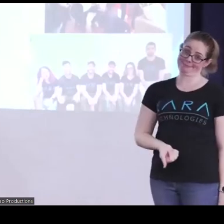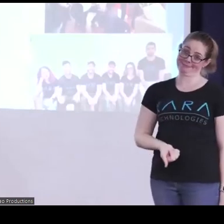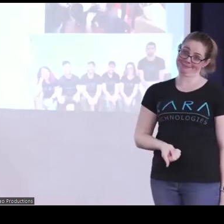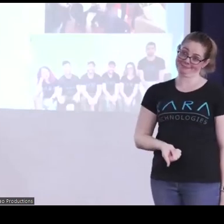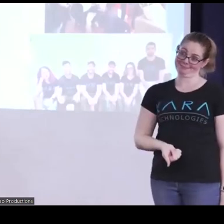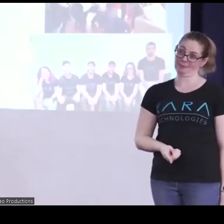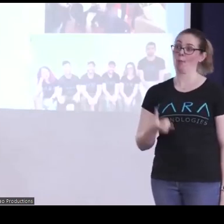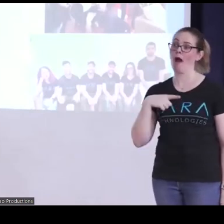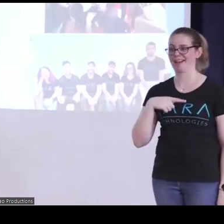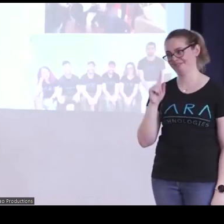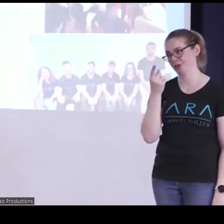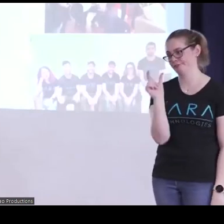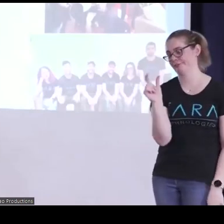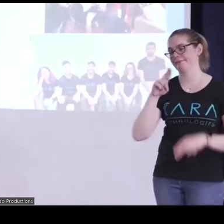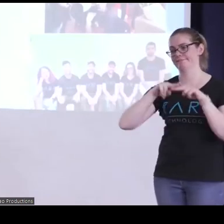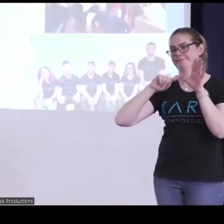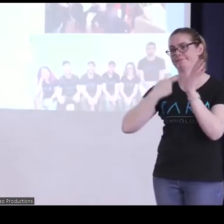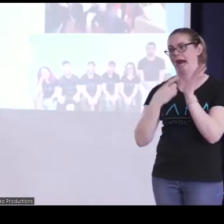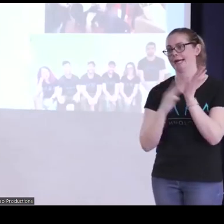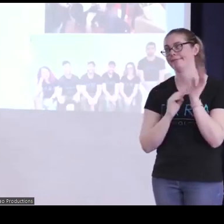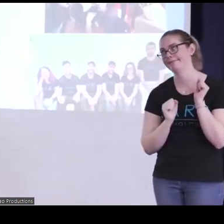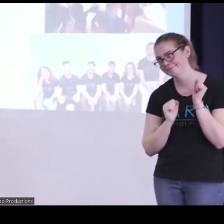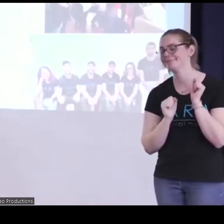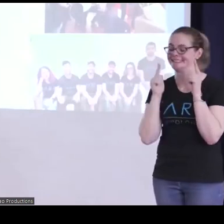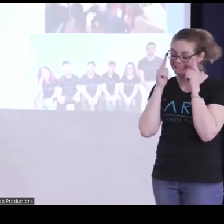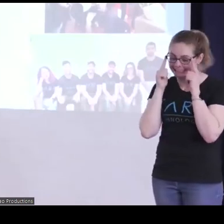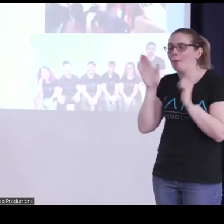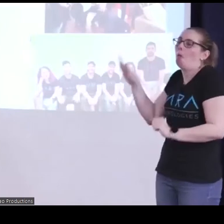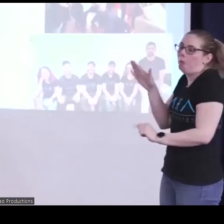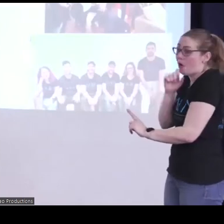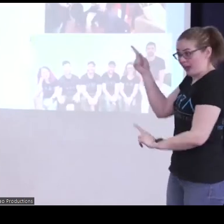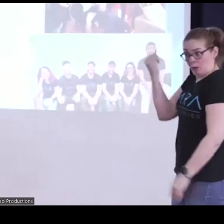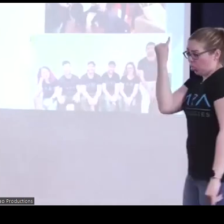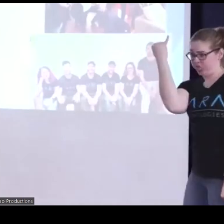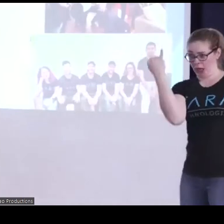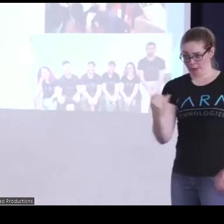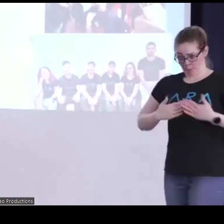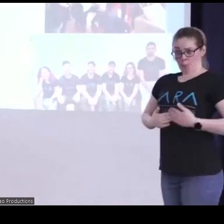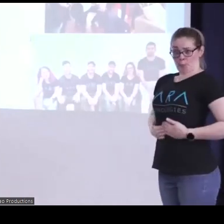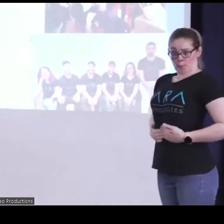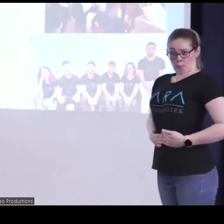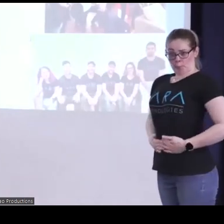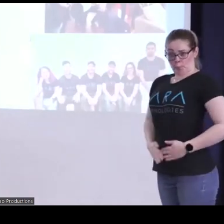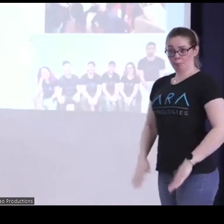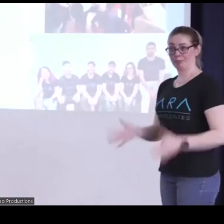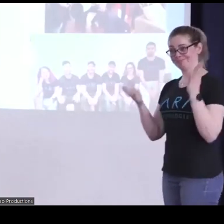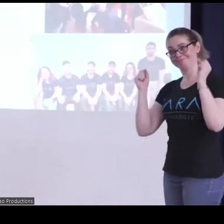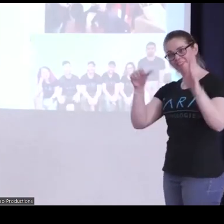This is his sign name. And that's because the first part of his name sounds like farmer. But he's very